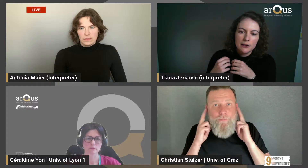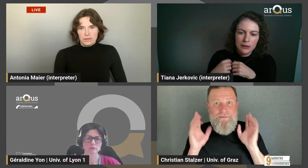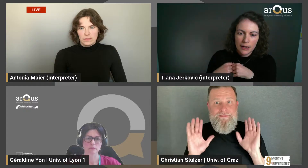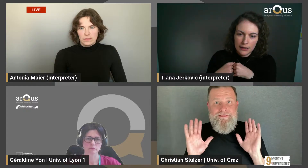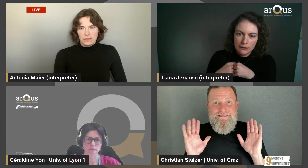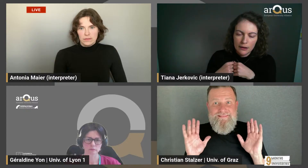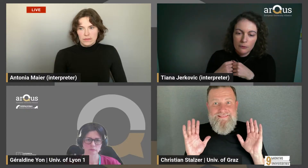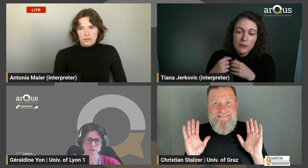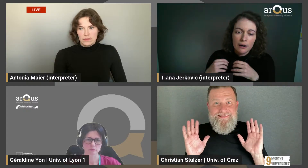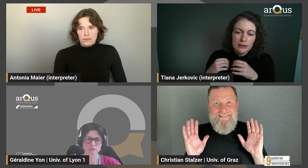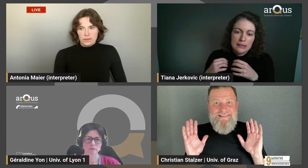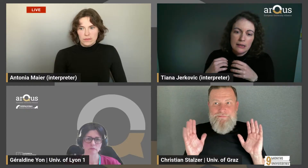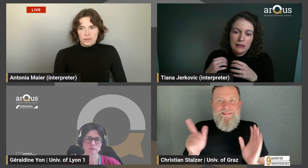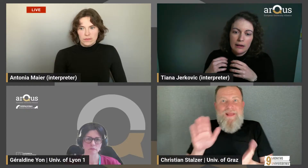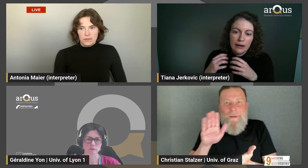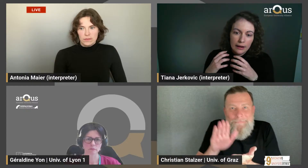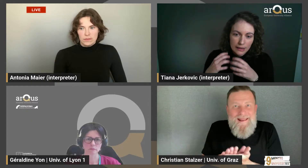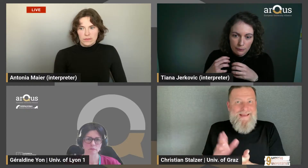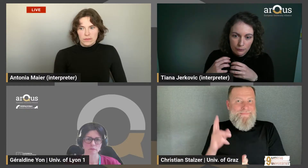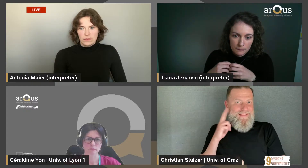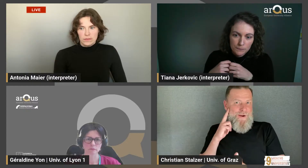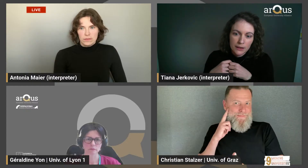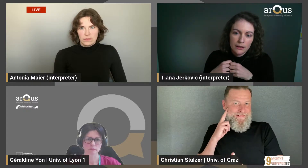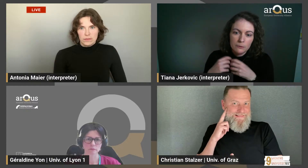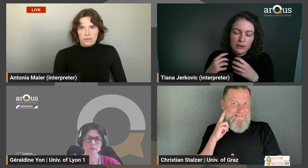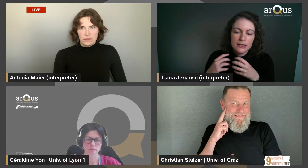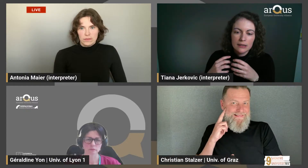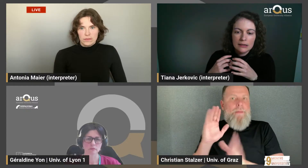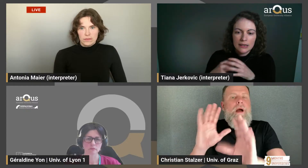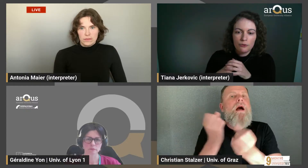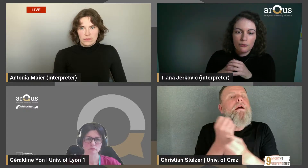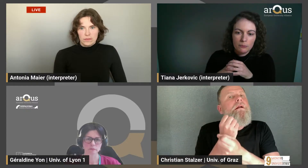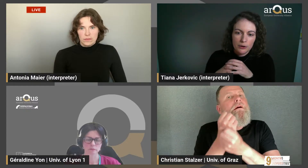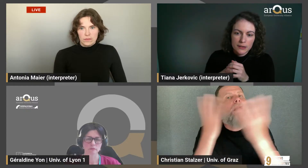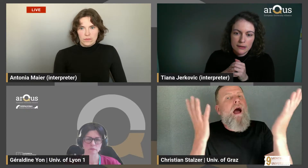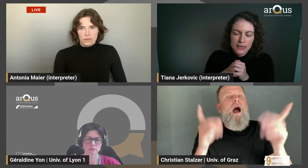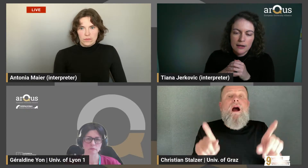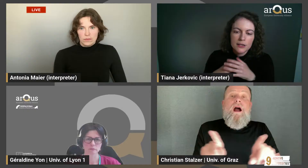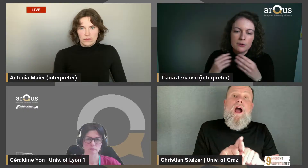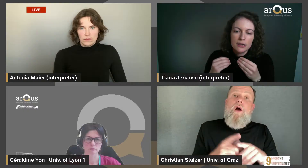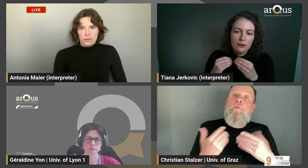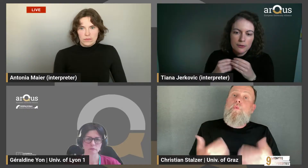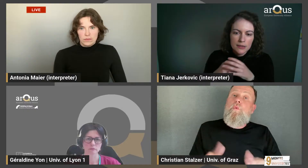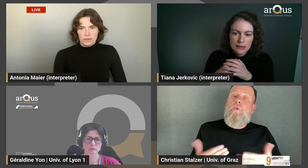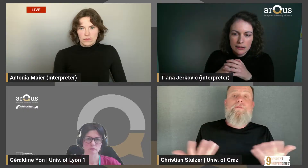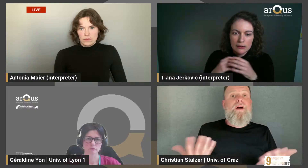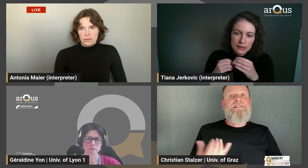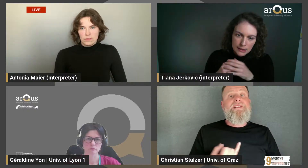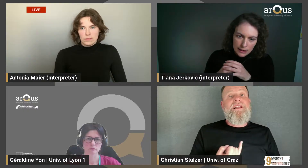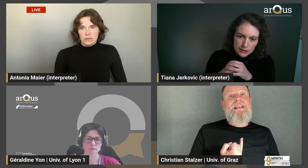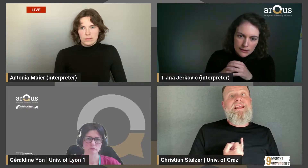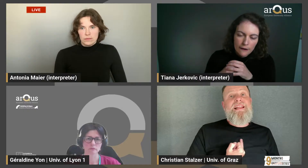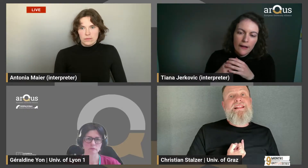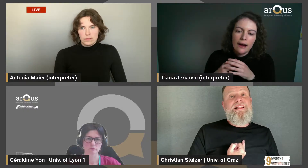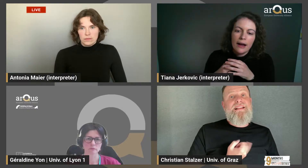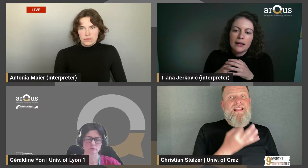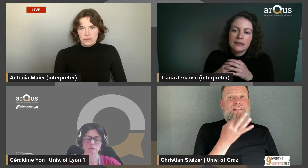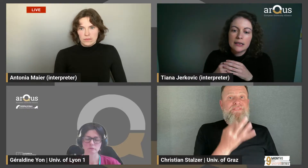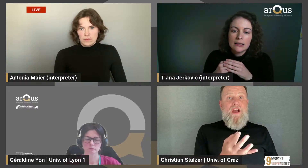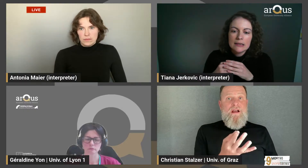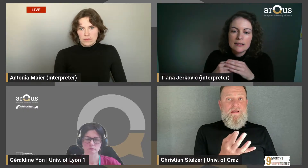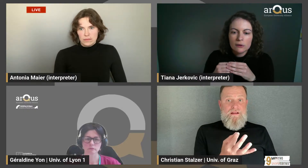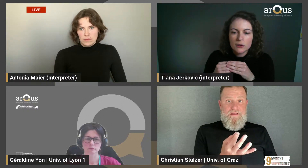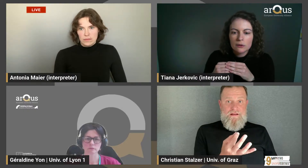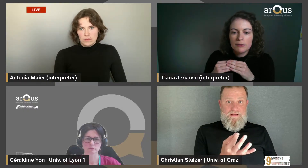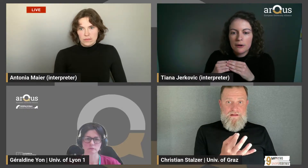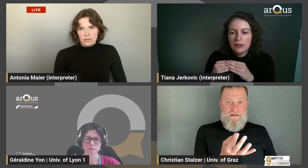the hearing aid, we are still deaf, and we are still deaf persons. So the deafness still stays. And